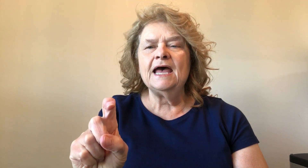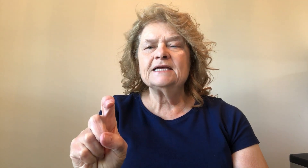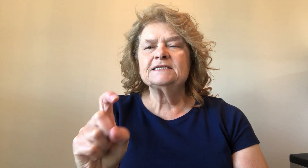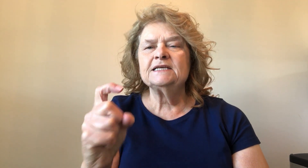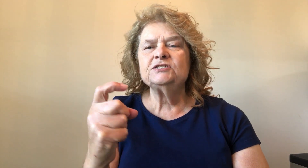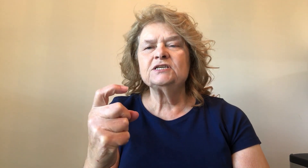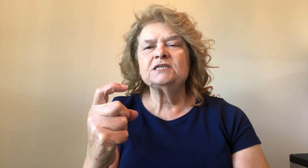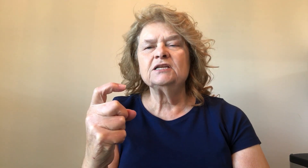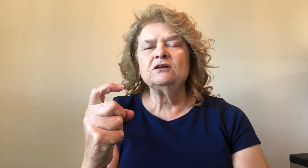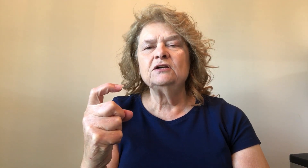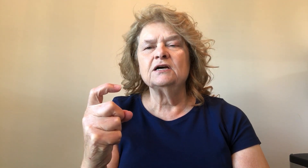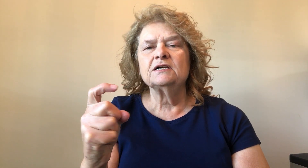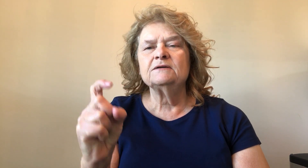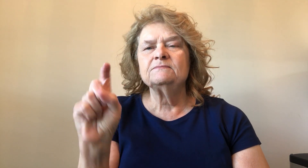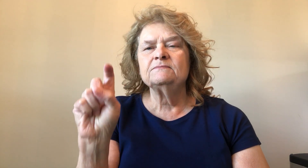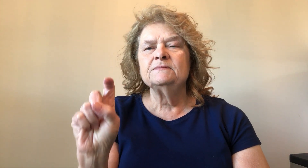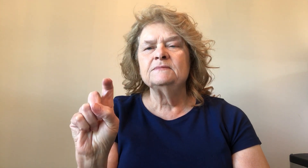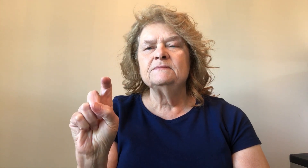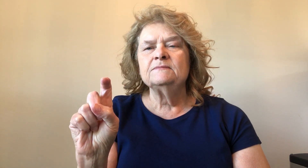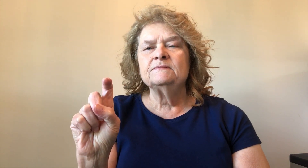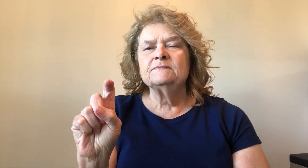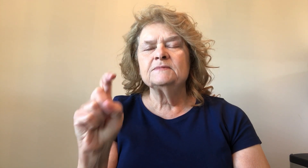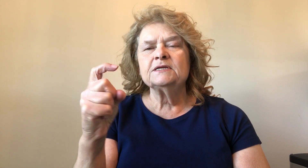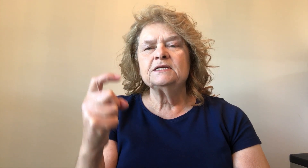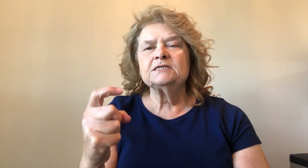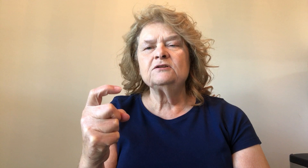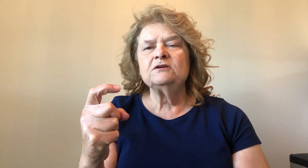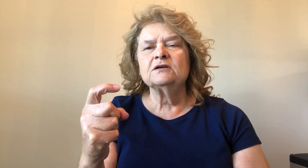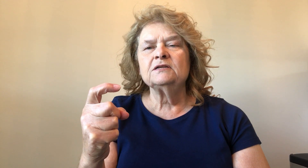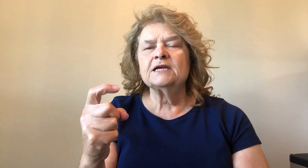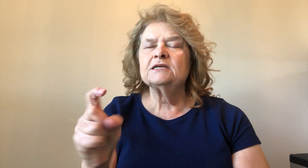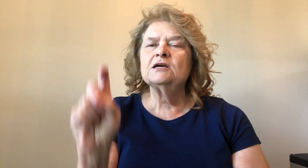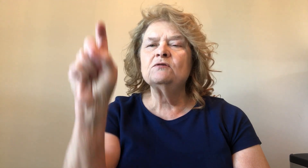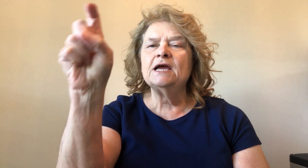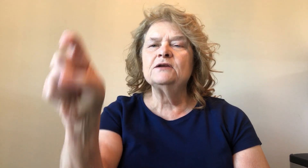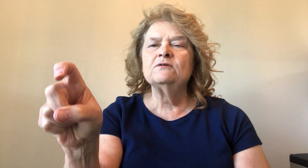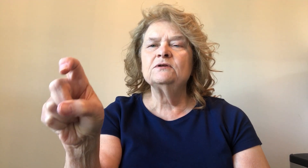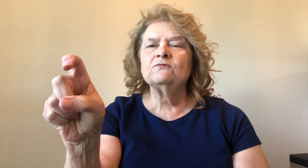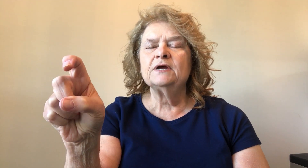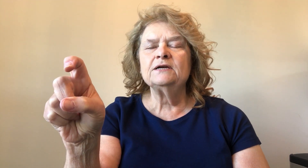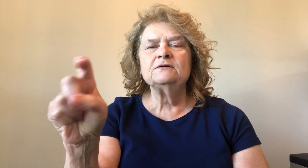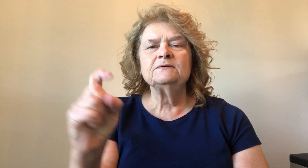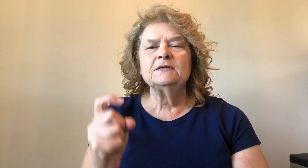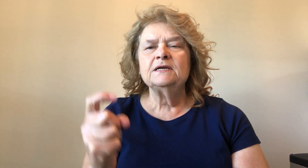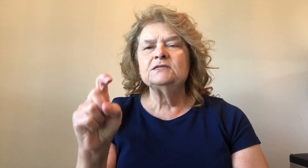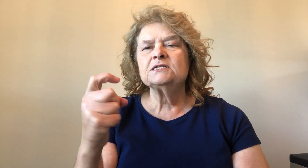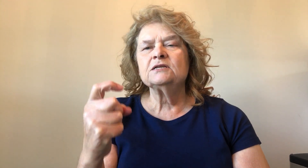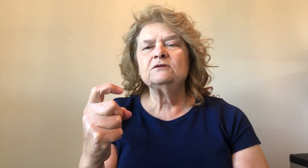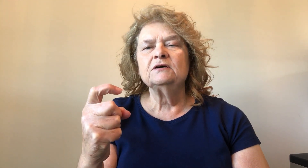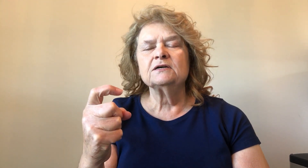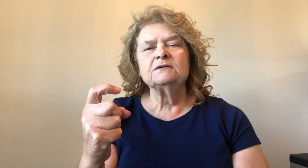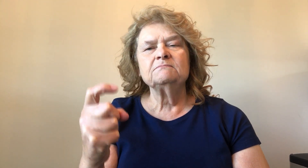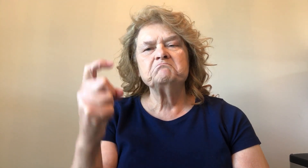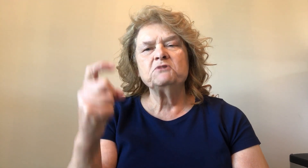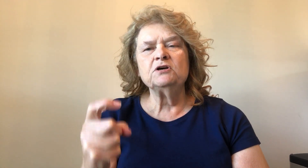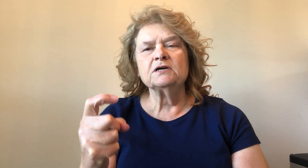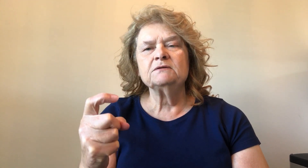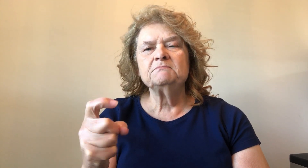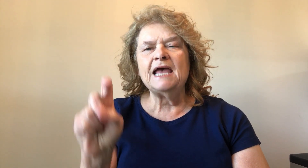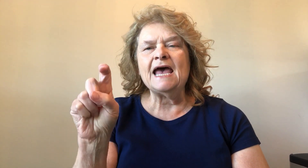X is just a little hook. Just a little hook, like the coat hanger on a rail. Just a little hook. Hook.